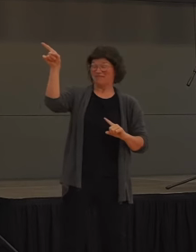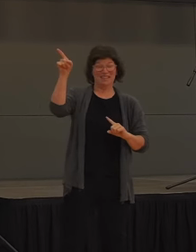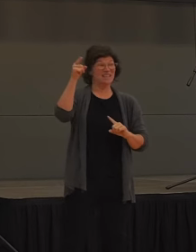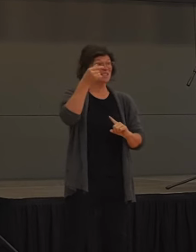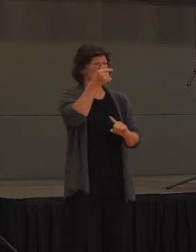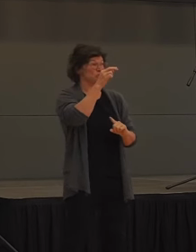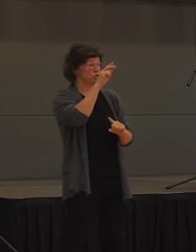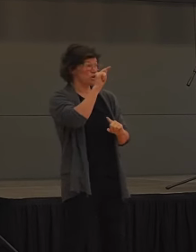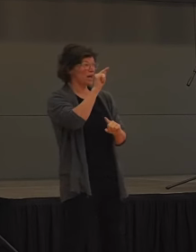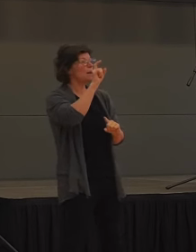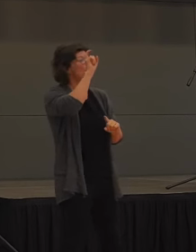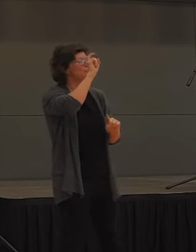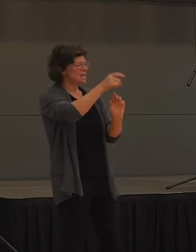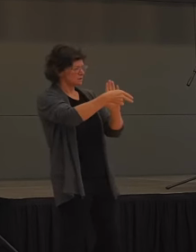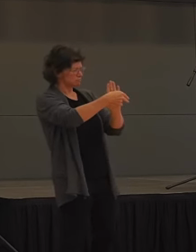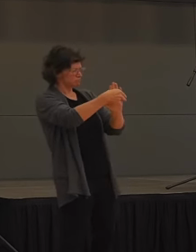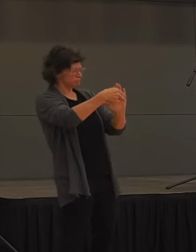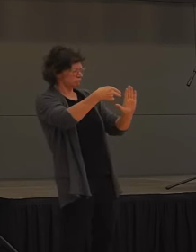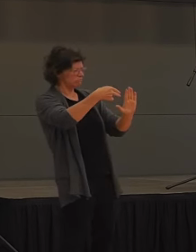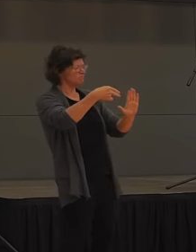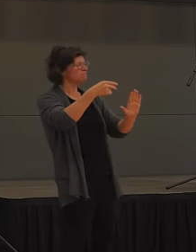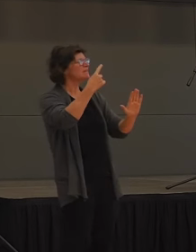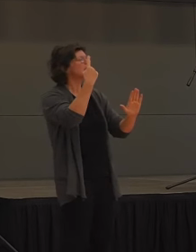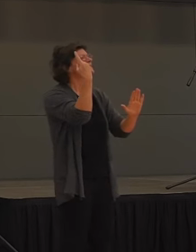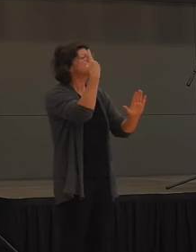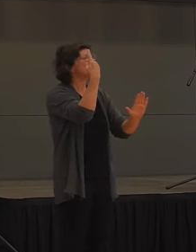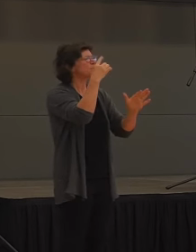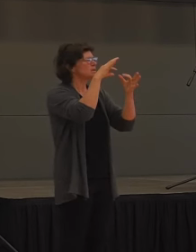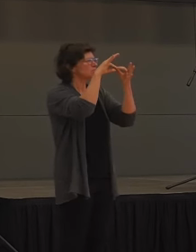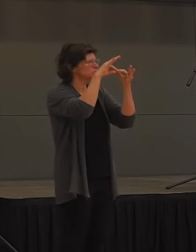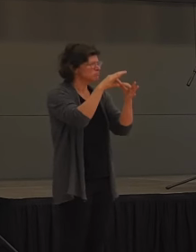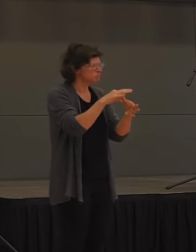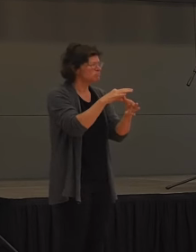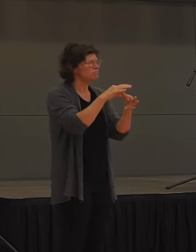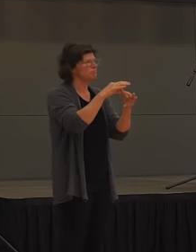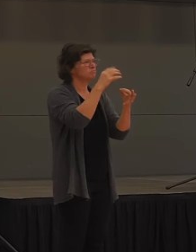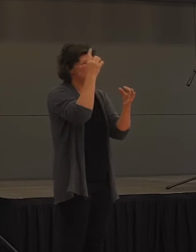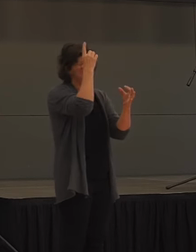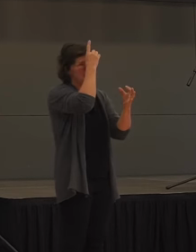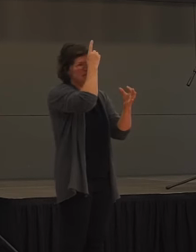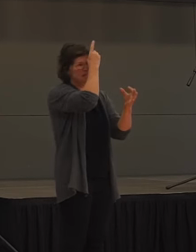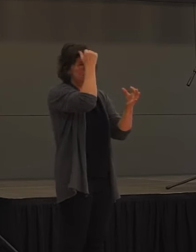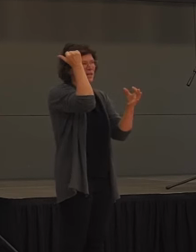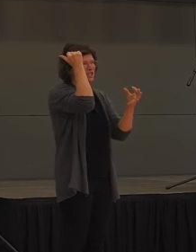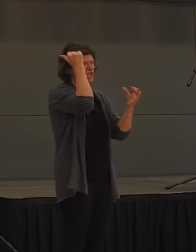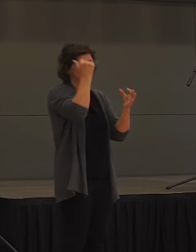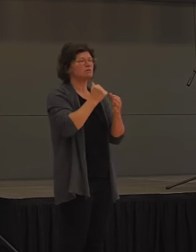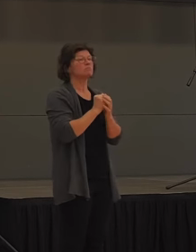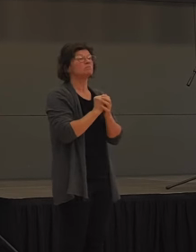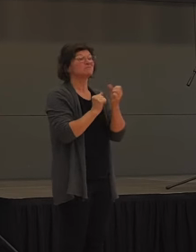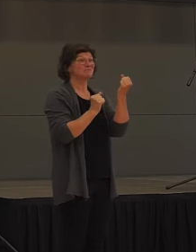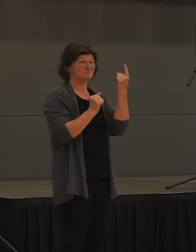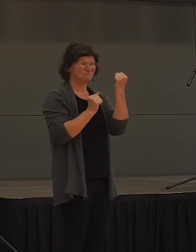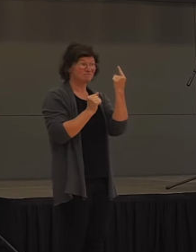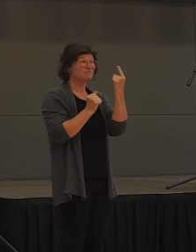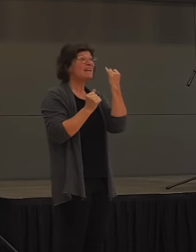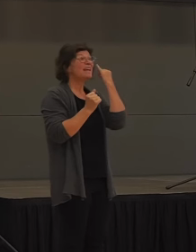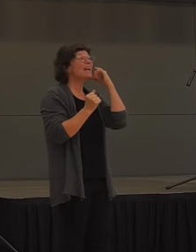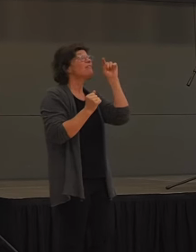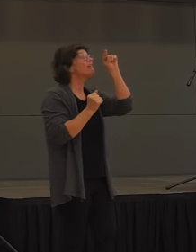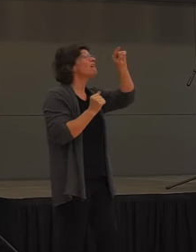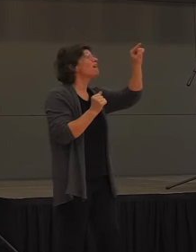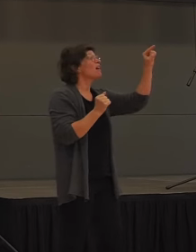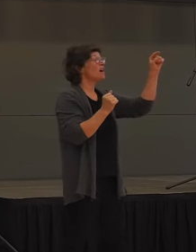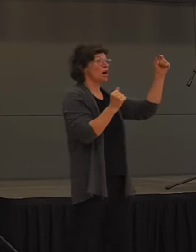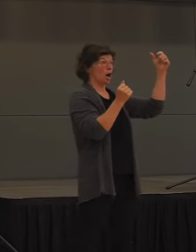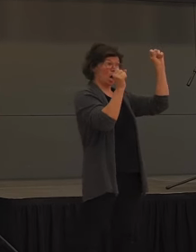form of dementia. But it is, again, for anything not covered by another funding source,